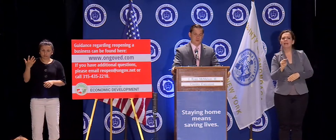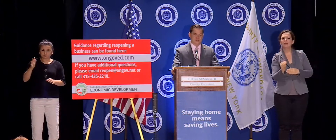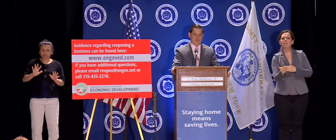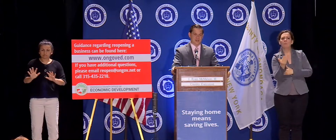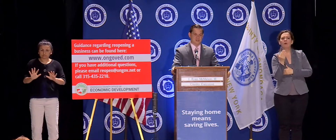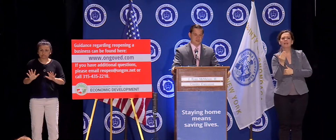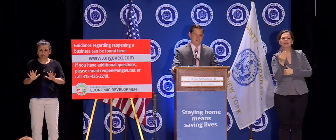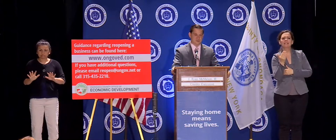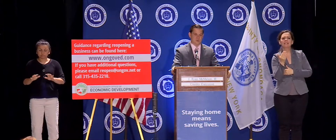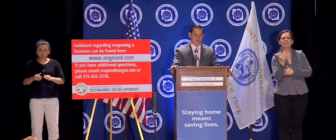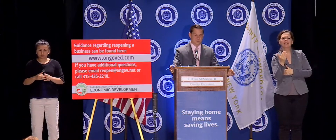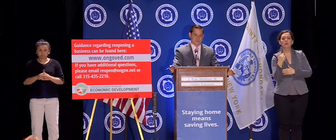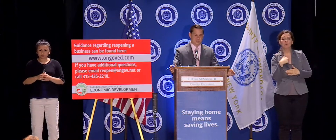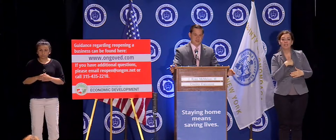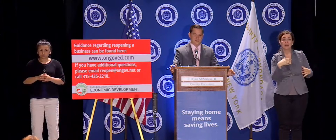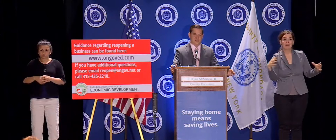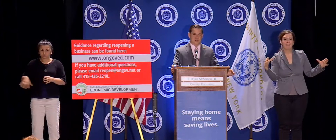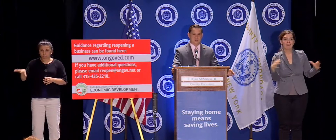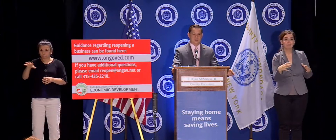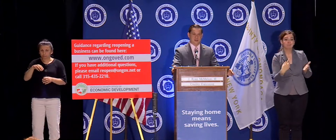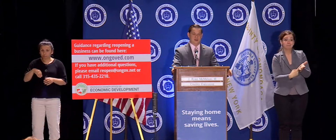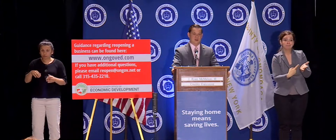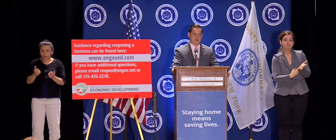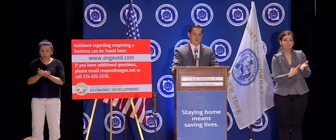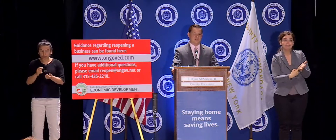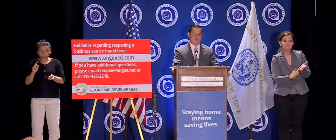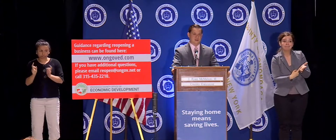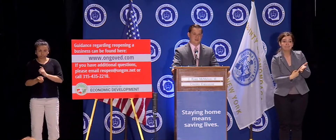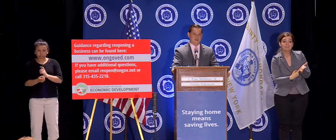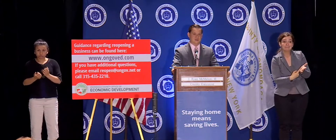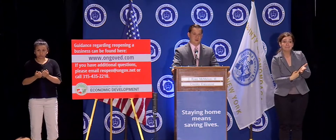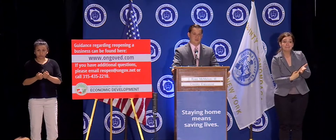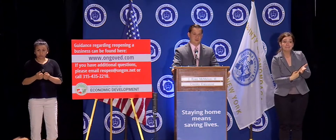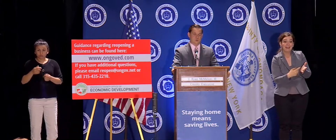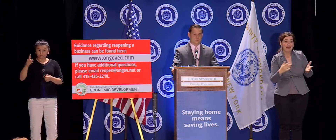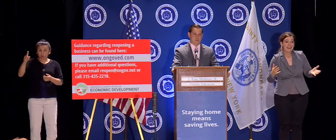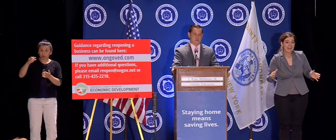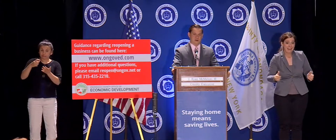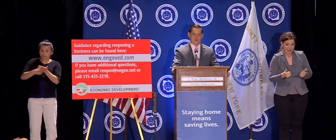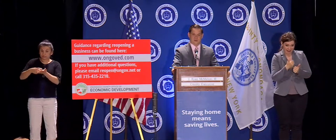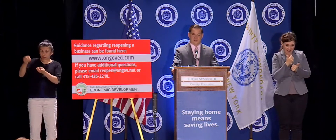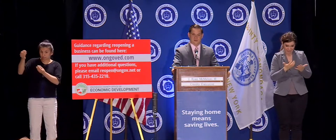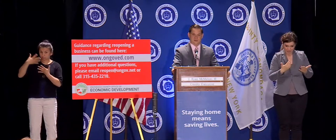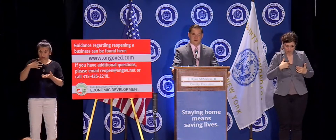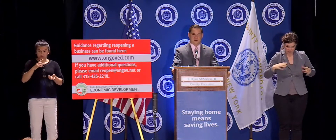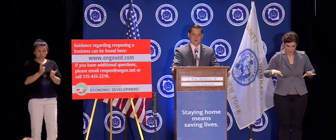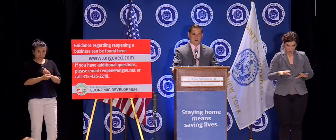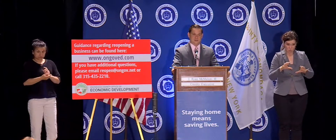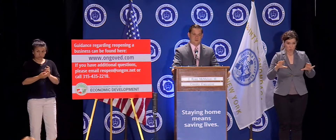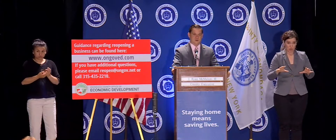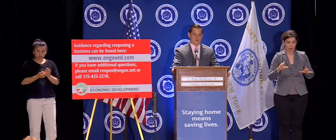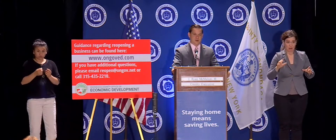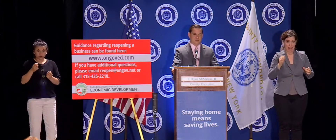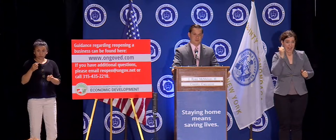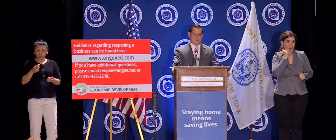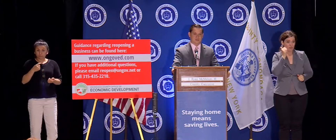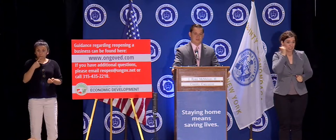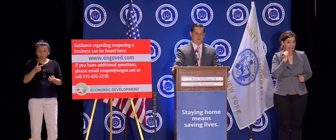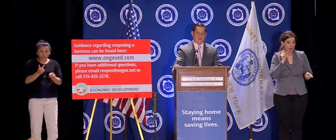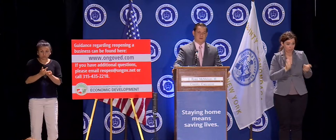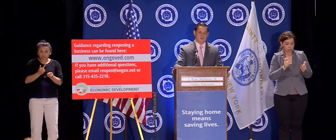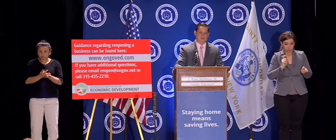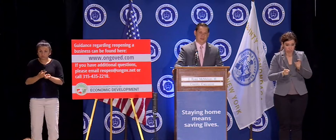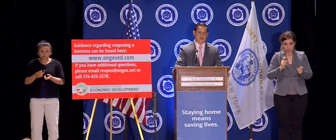we're doing changes when rules change, and nothing was prepared for this. The